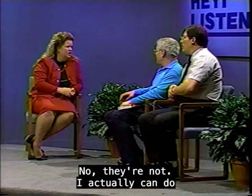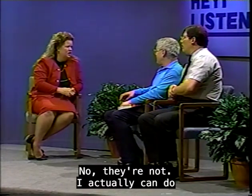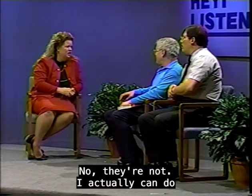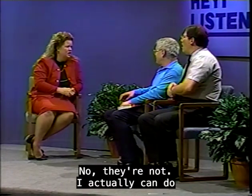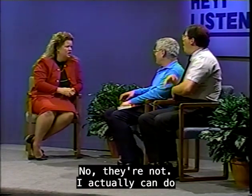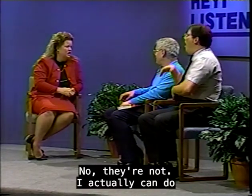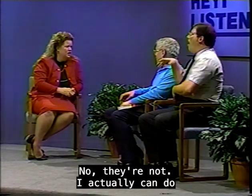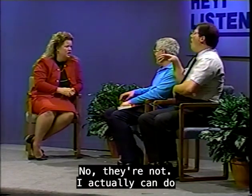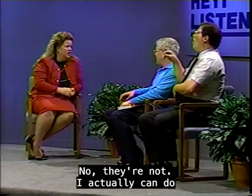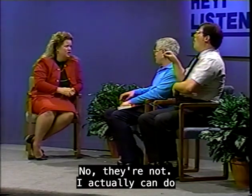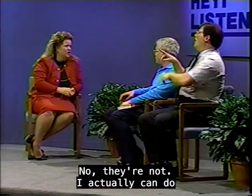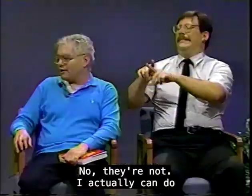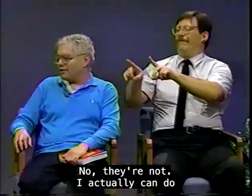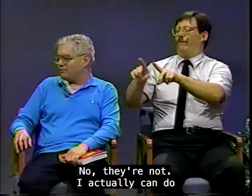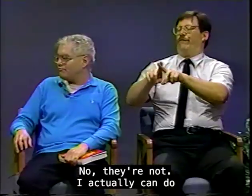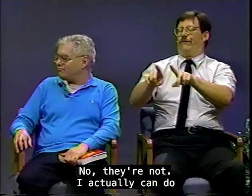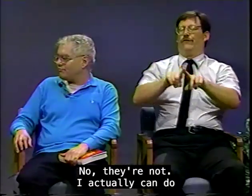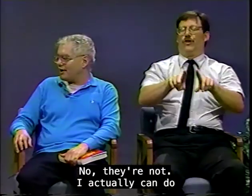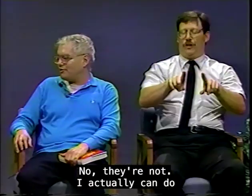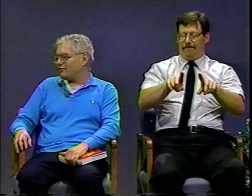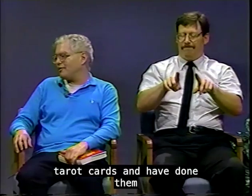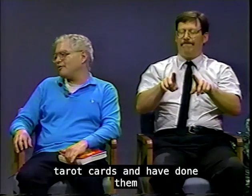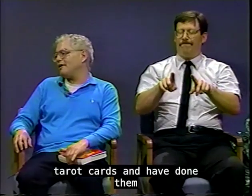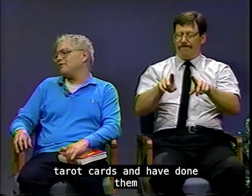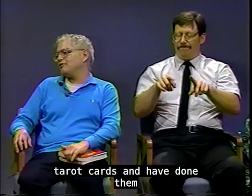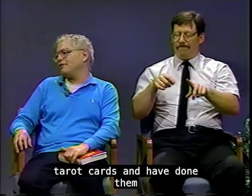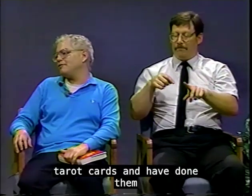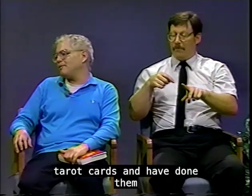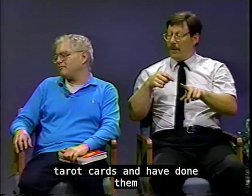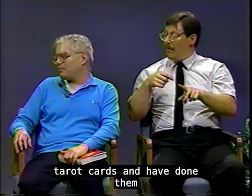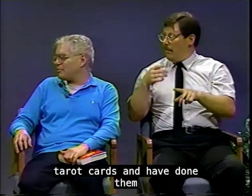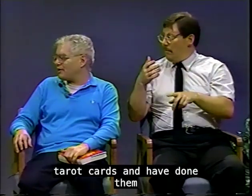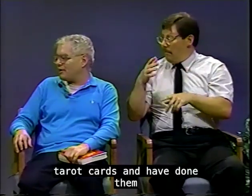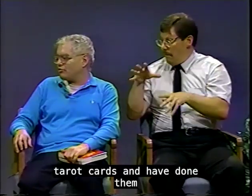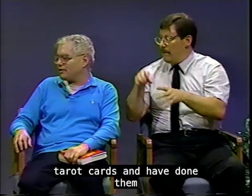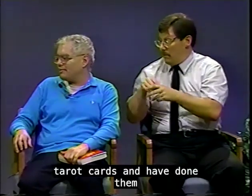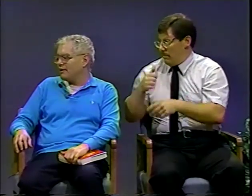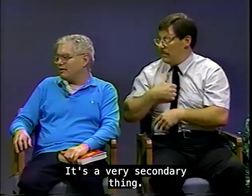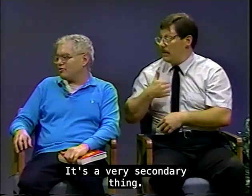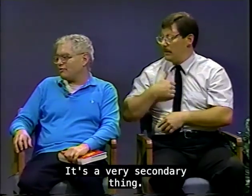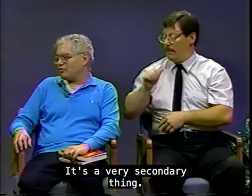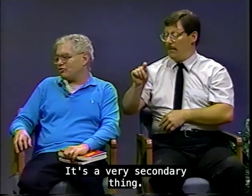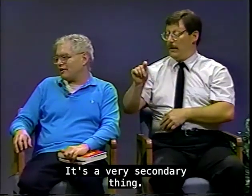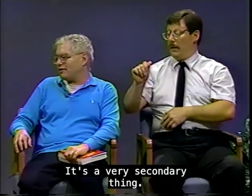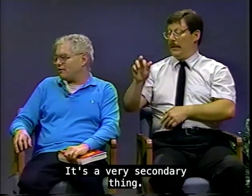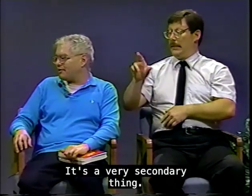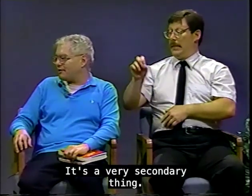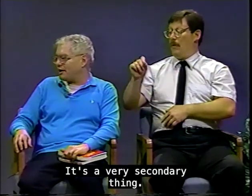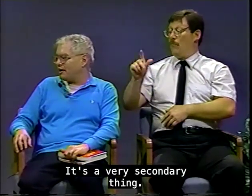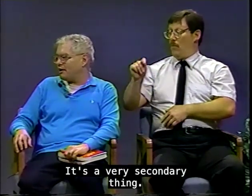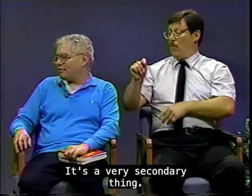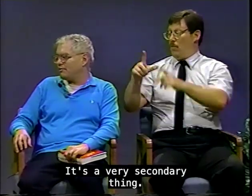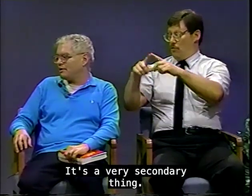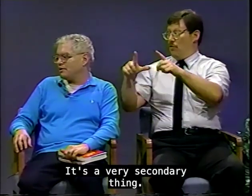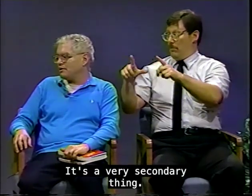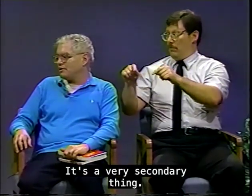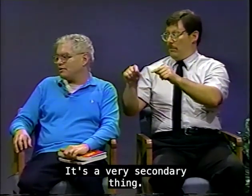No, they're not. I actually can do tarot cards and have done them for people occasionally. It's a very secondary